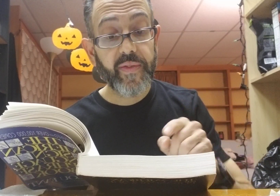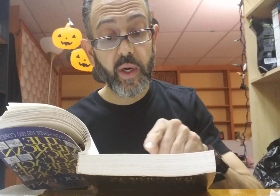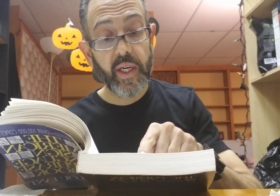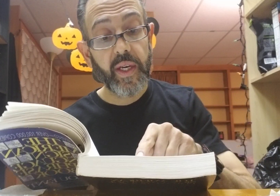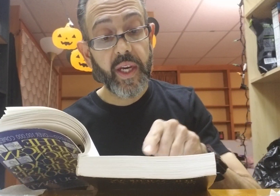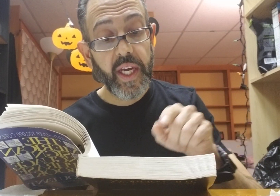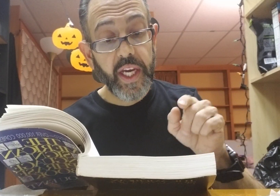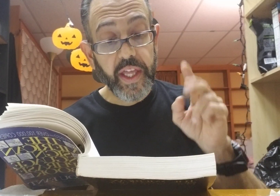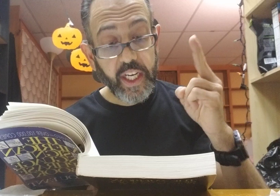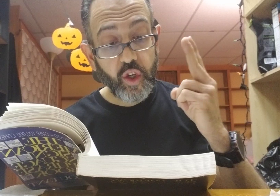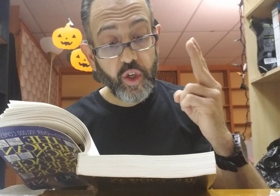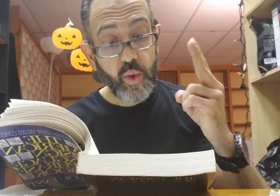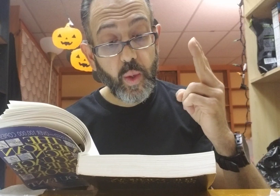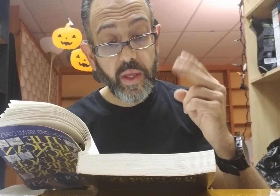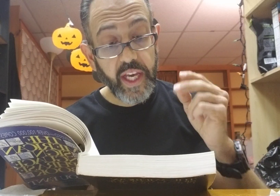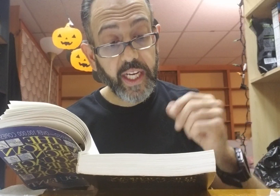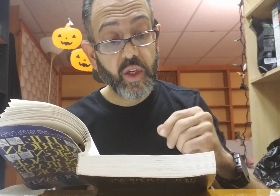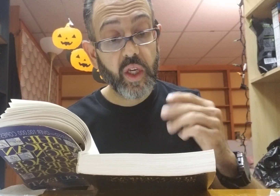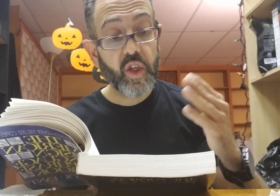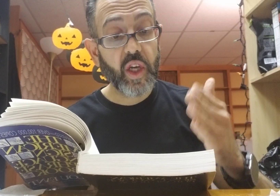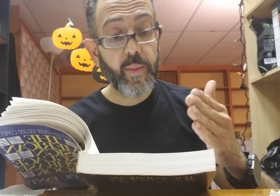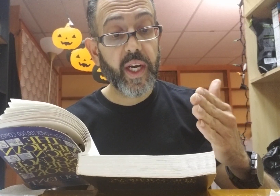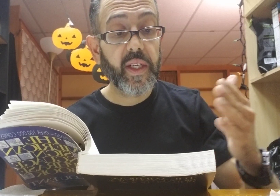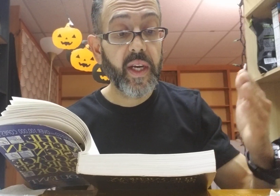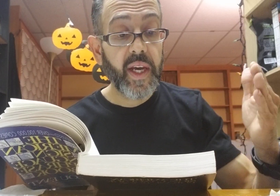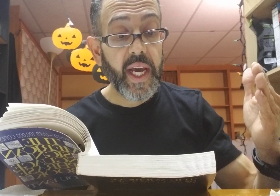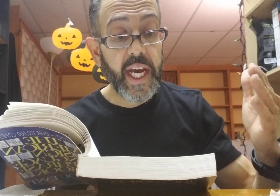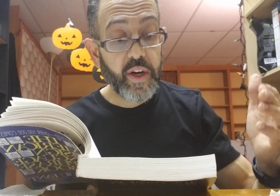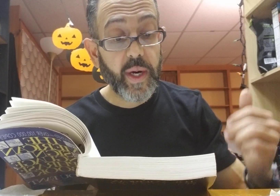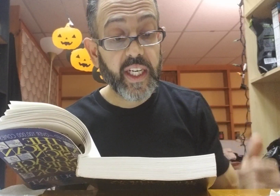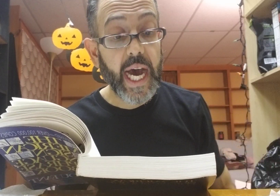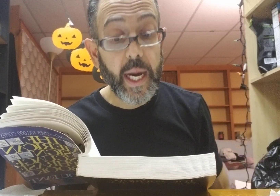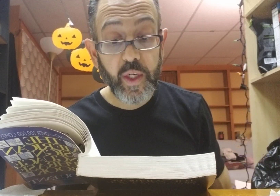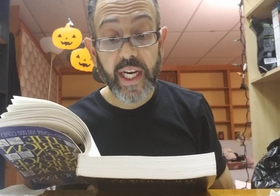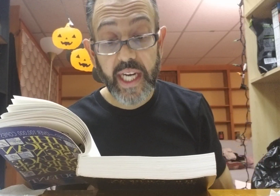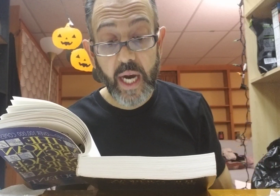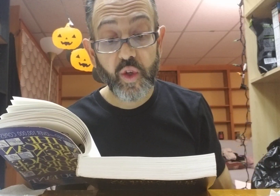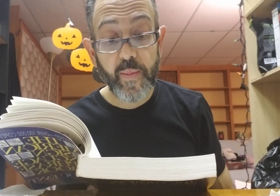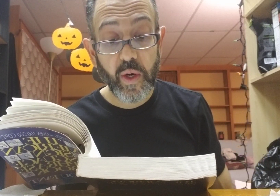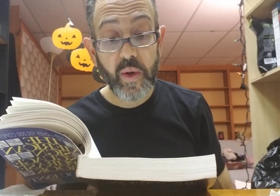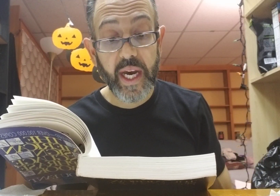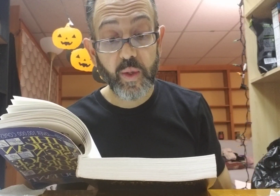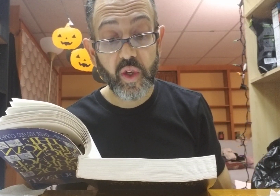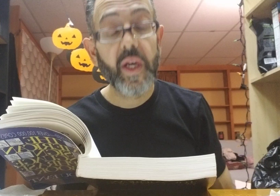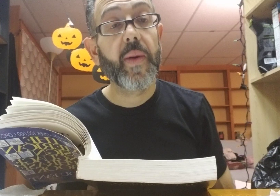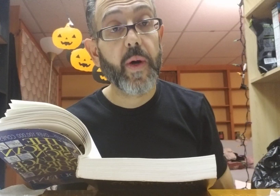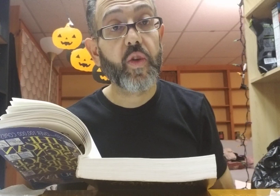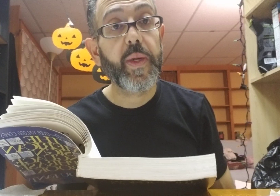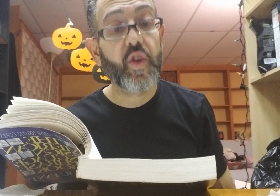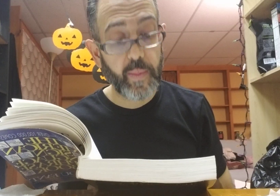Therefore, these two things, subject and direct object nouns and pronouns, must be